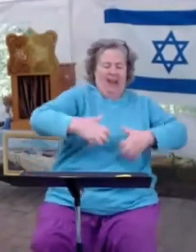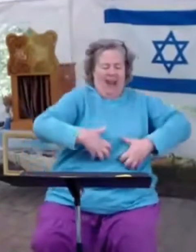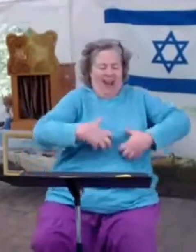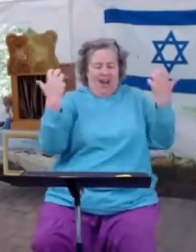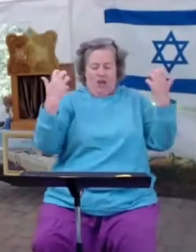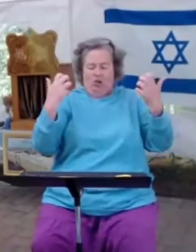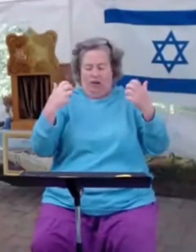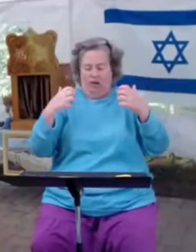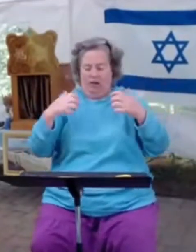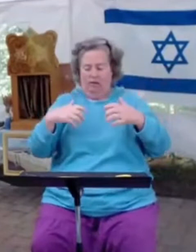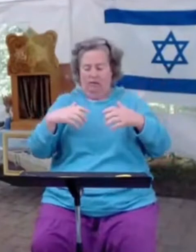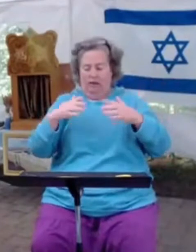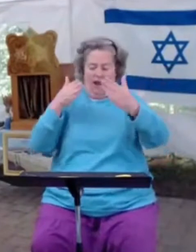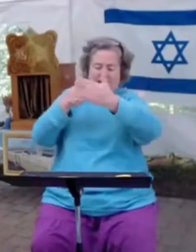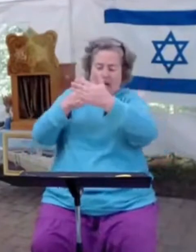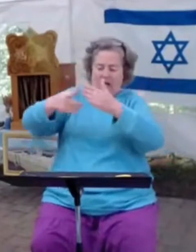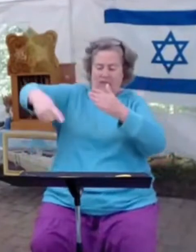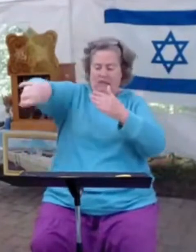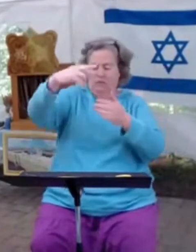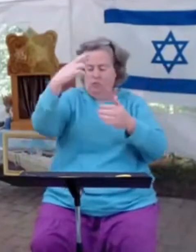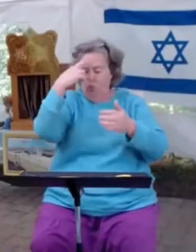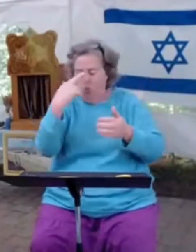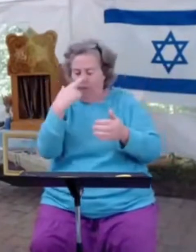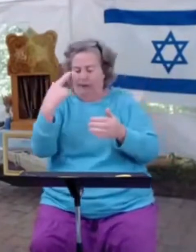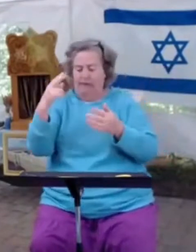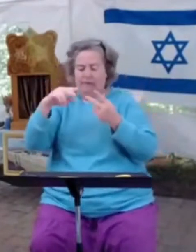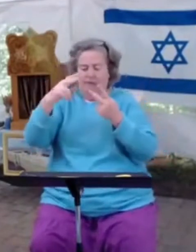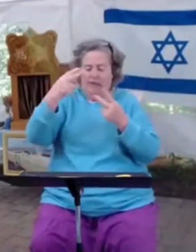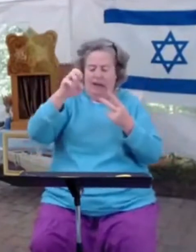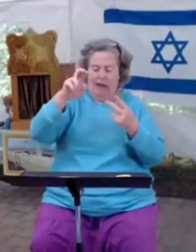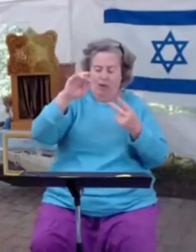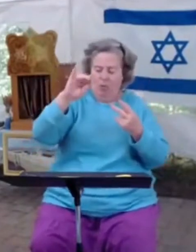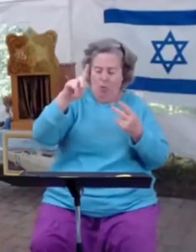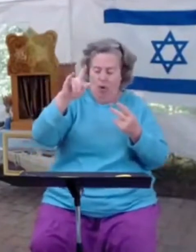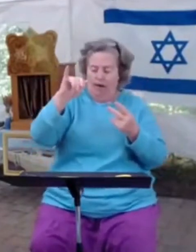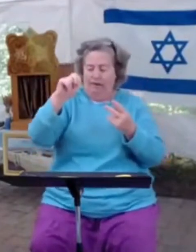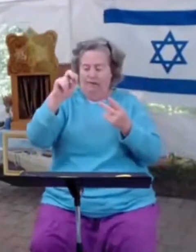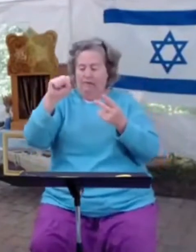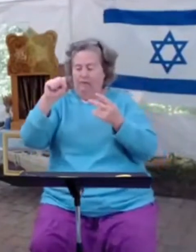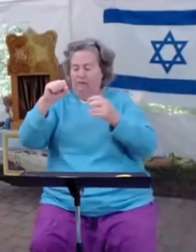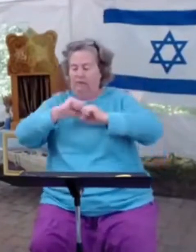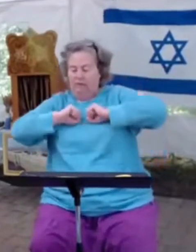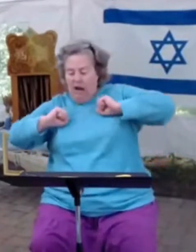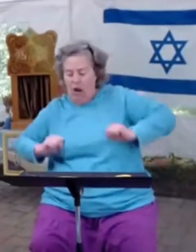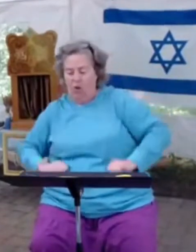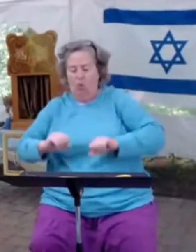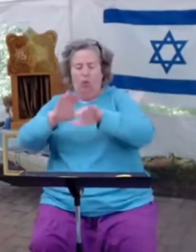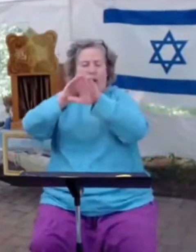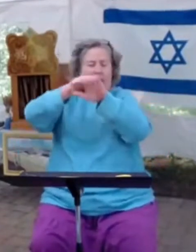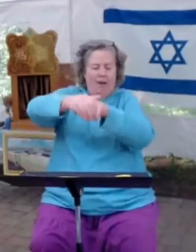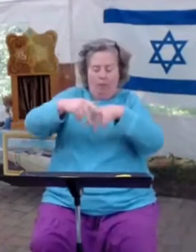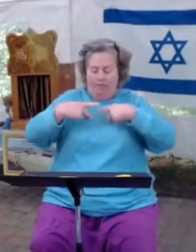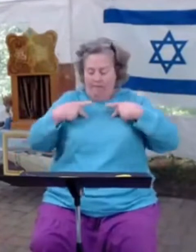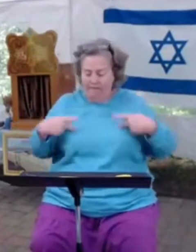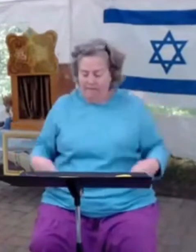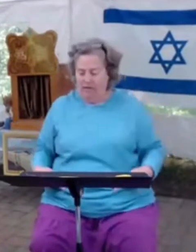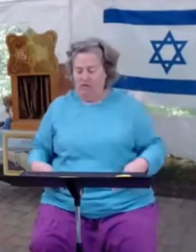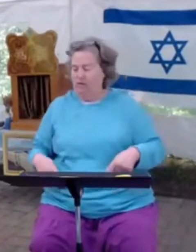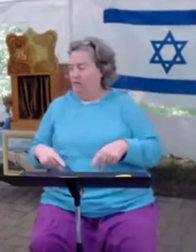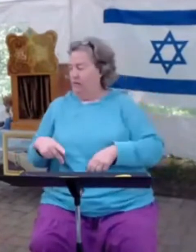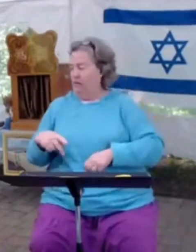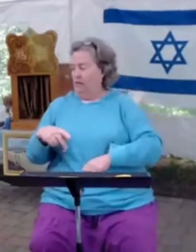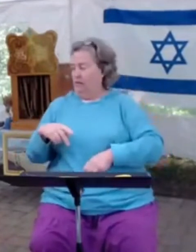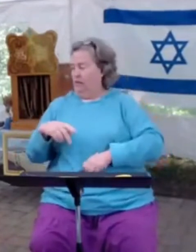We must do more than resist getting angry against the oppressing Romans, the secular Herodians, the elitist Sadducees,